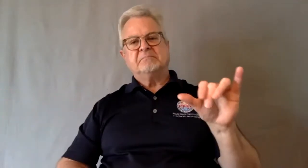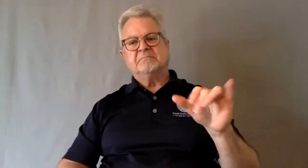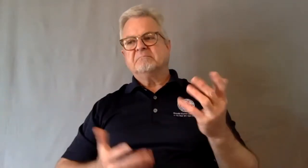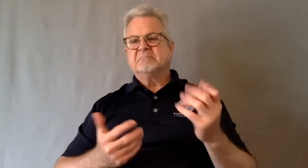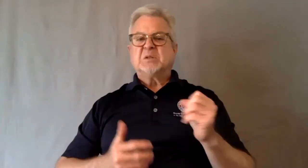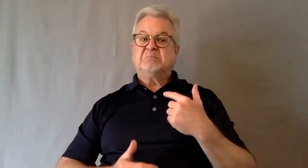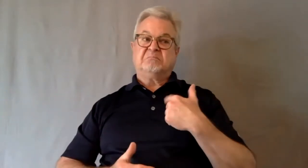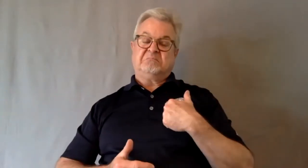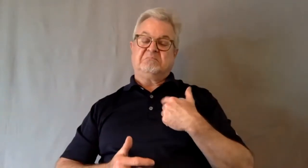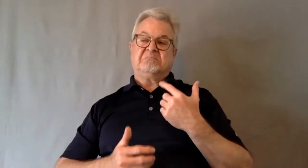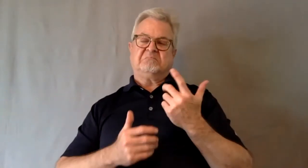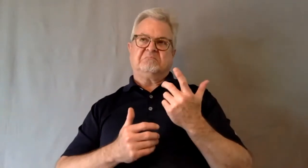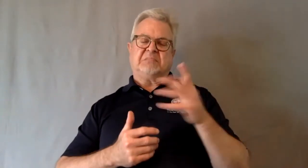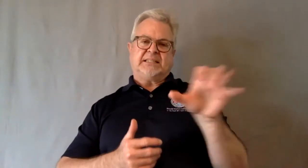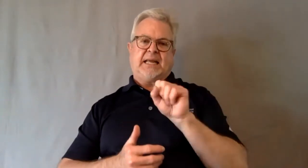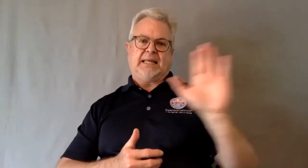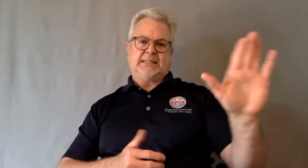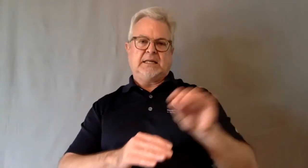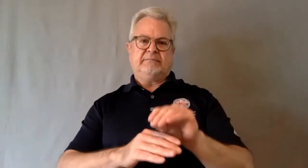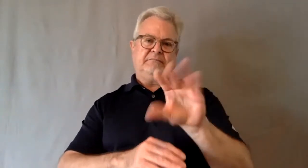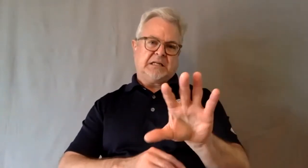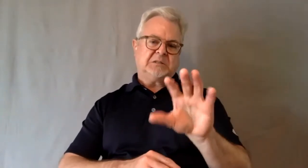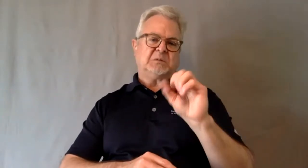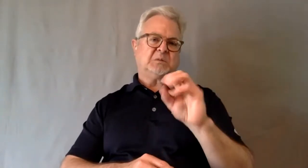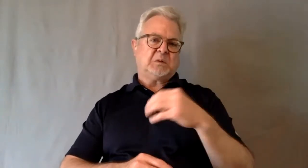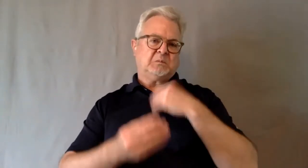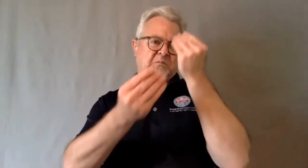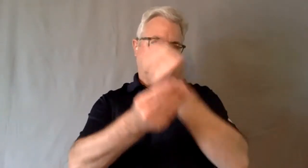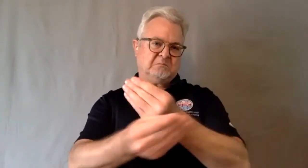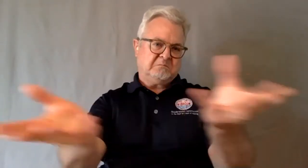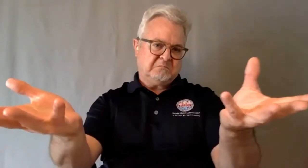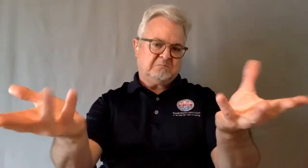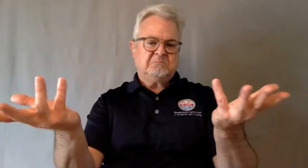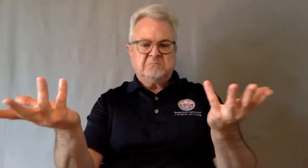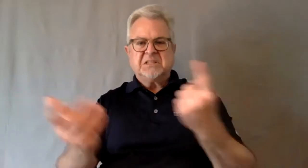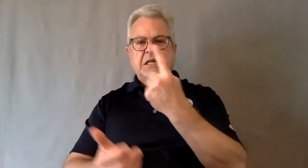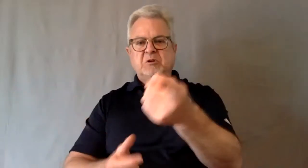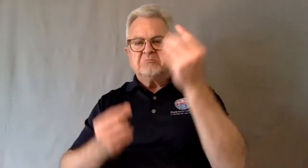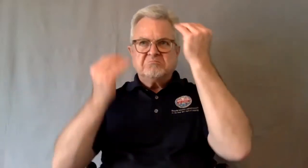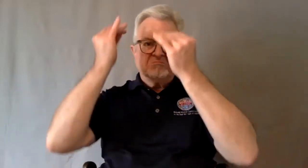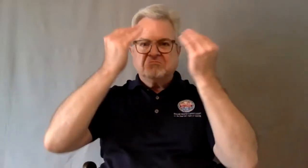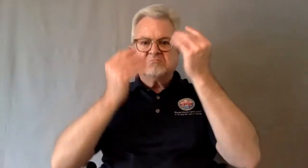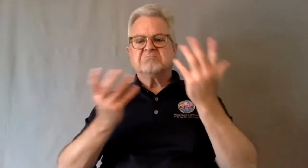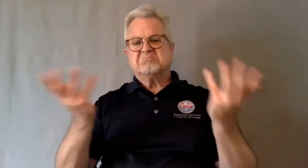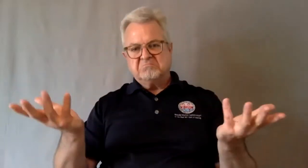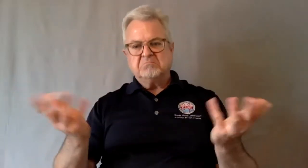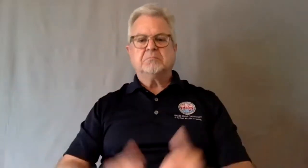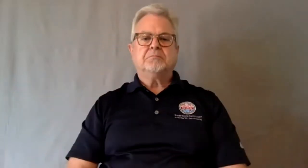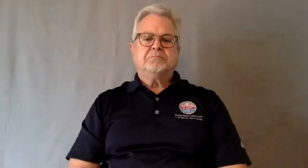daughter, and I'm going to take his advice. So I wanted to let you all know that, and you can